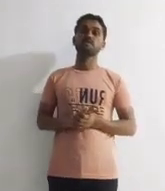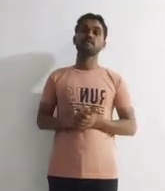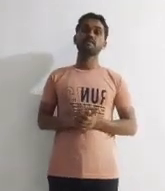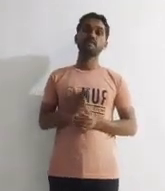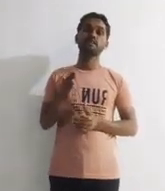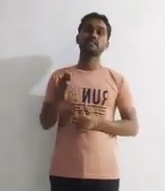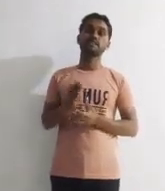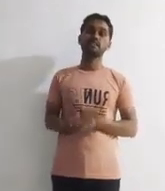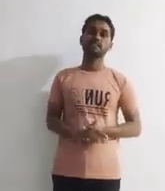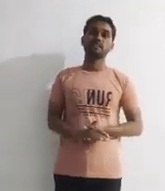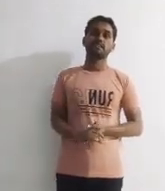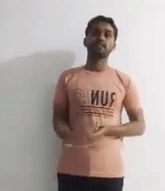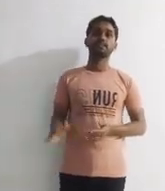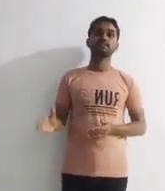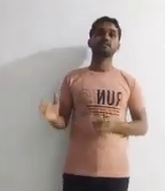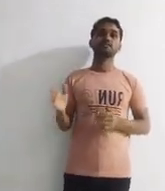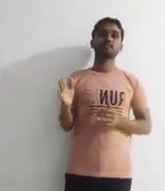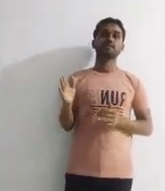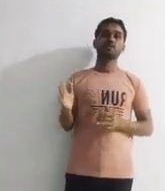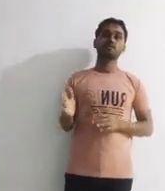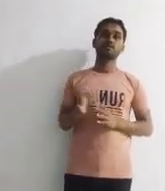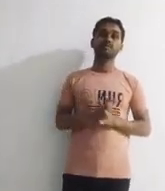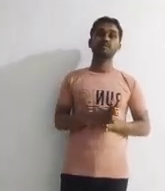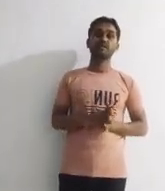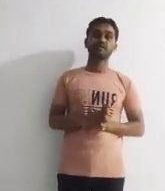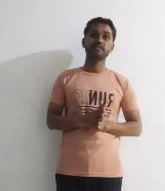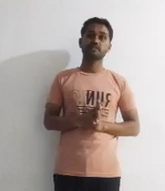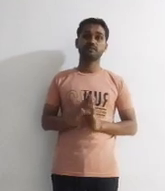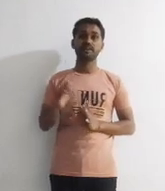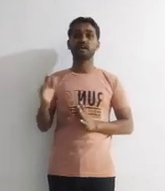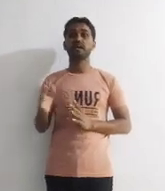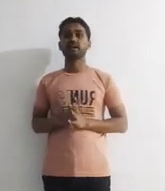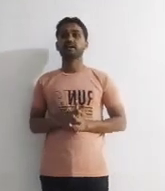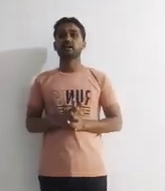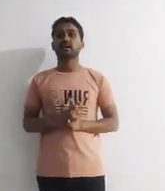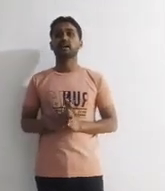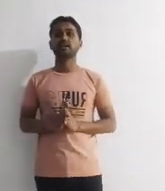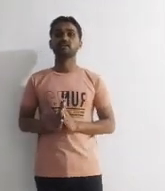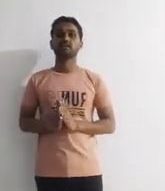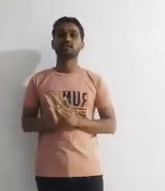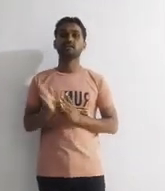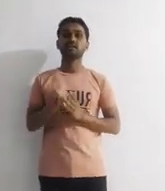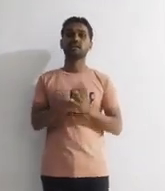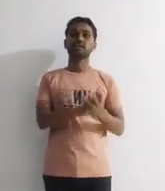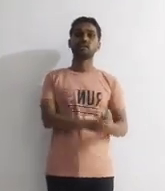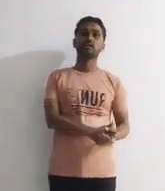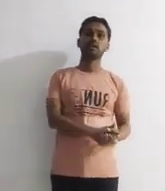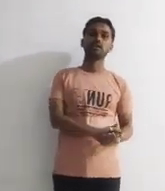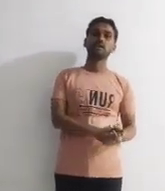process-based multitasking, it is the cost of communication is very high, and another is